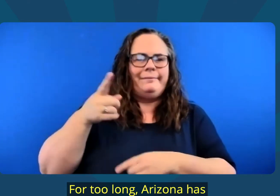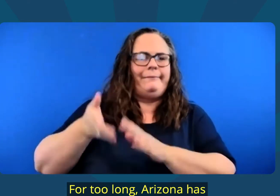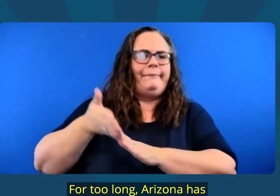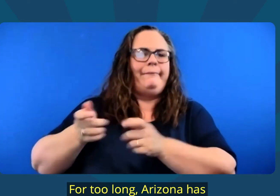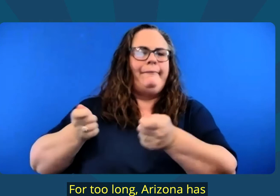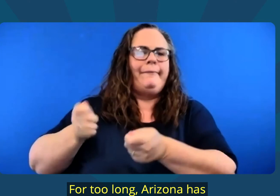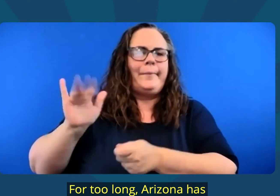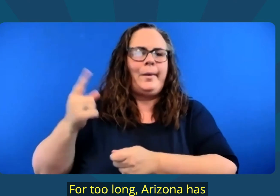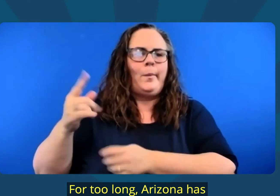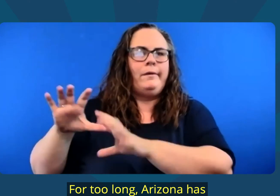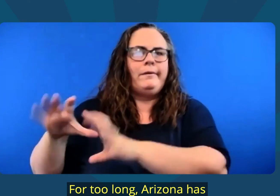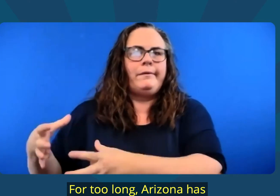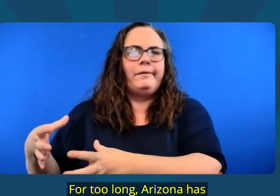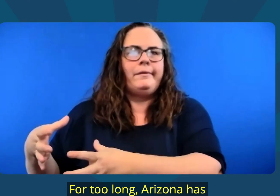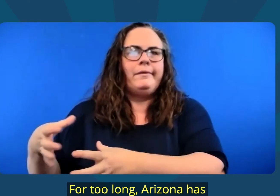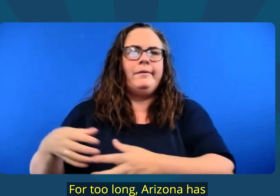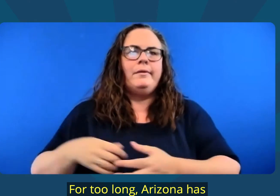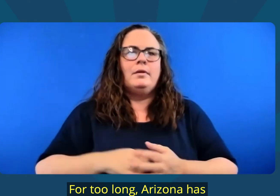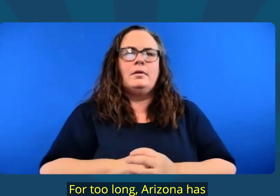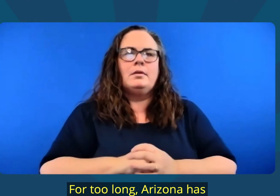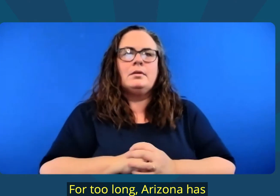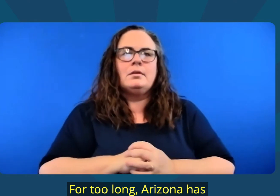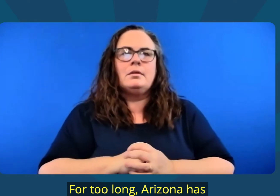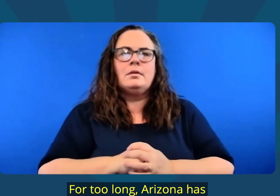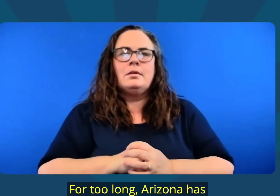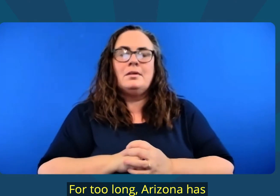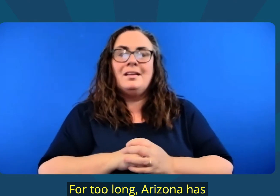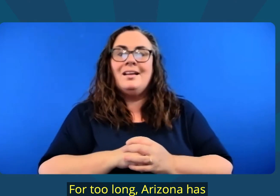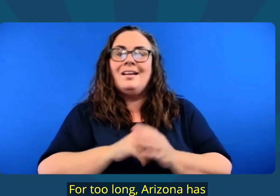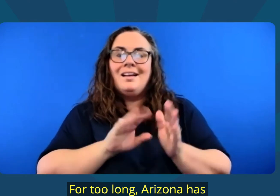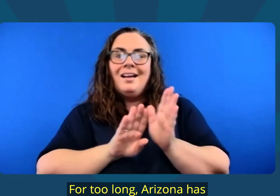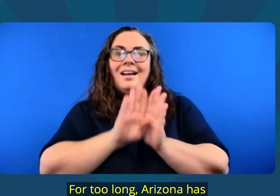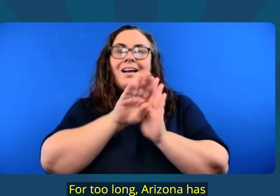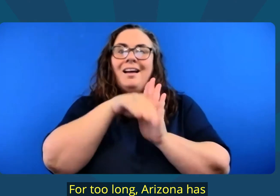For too long, Arizona has suffered under one-party rule.